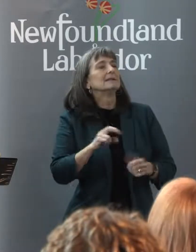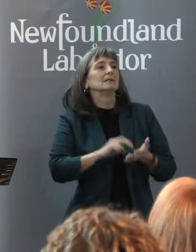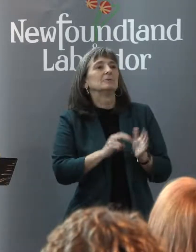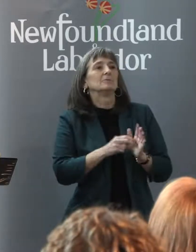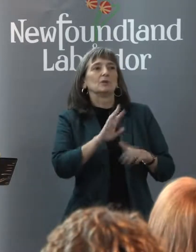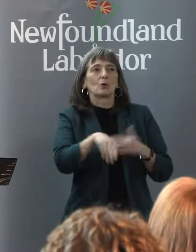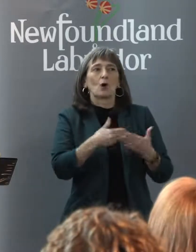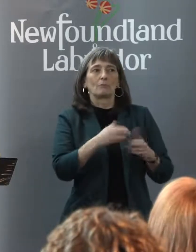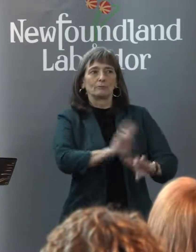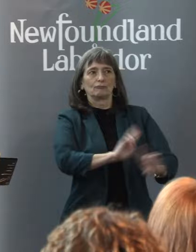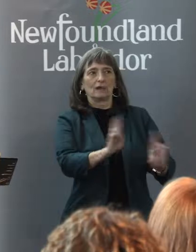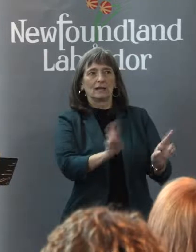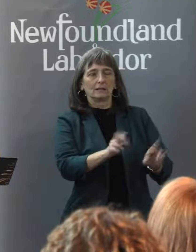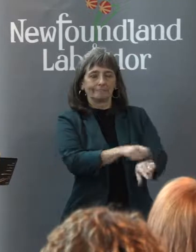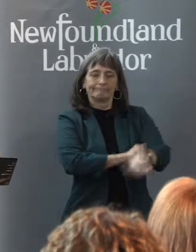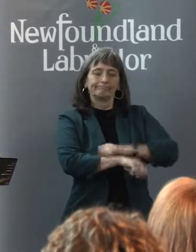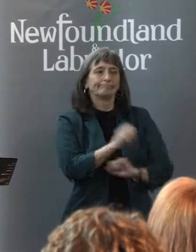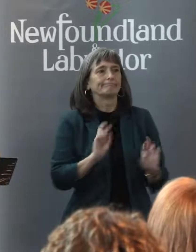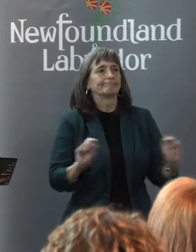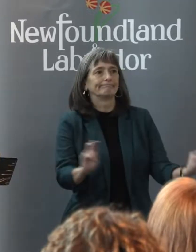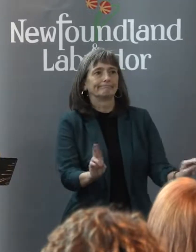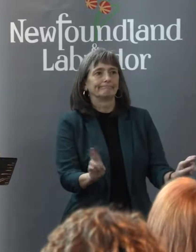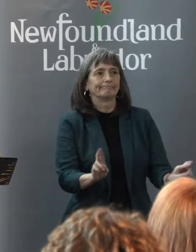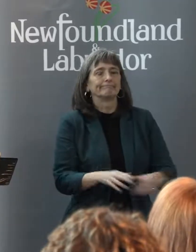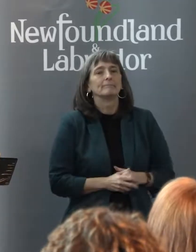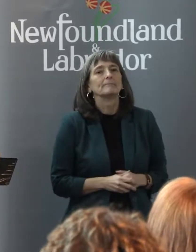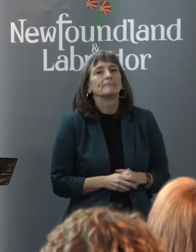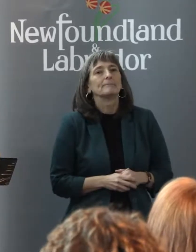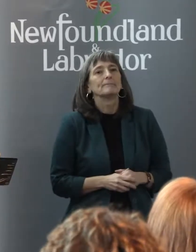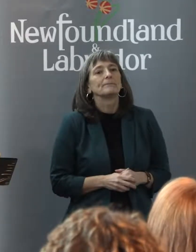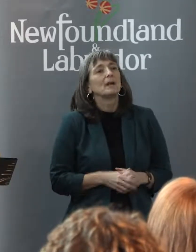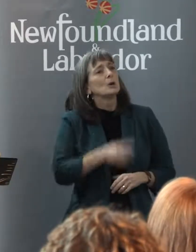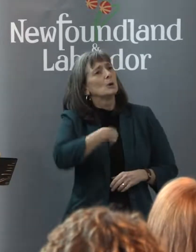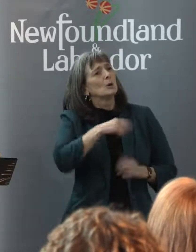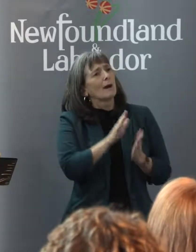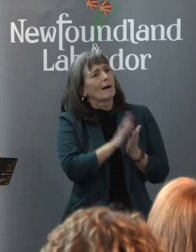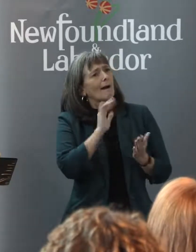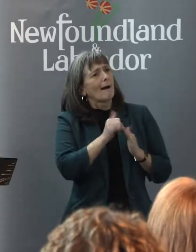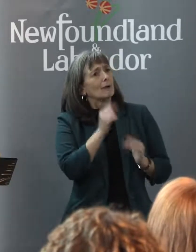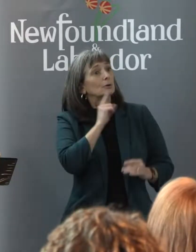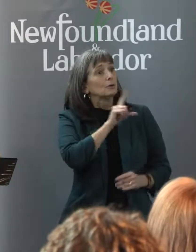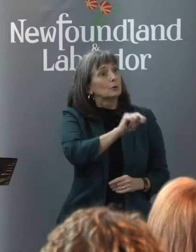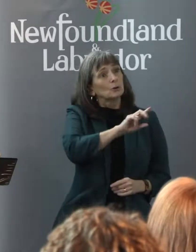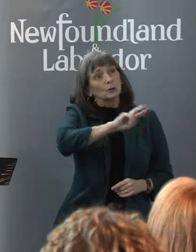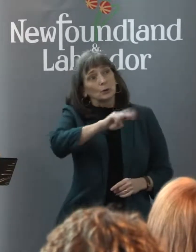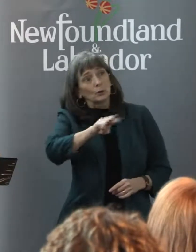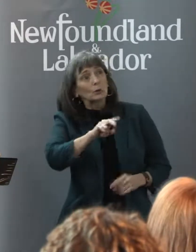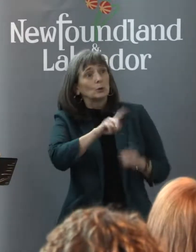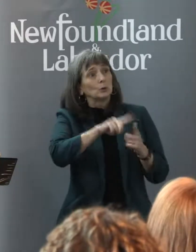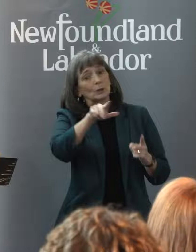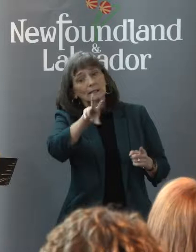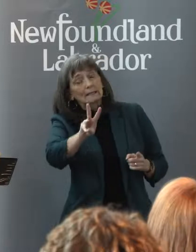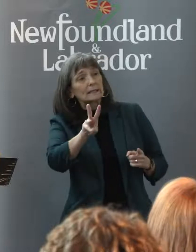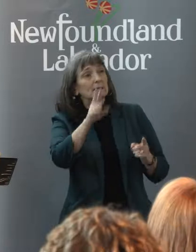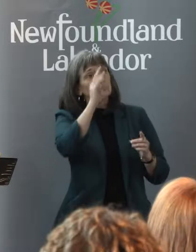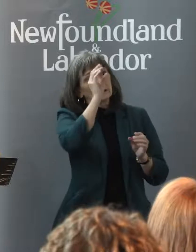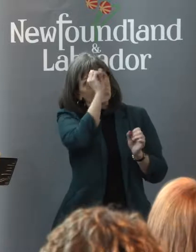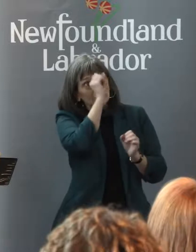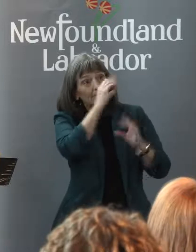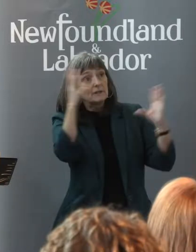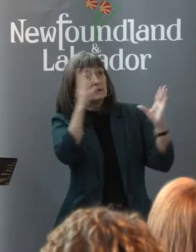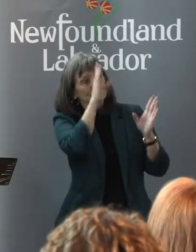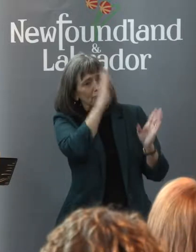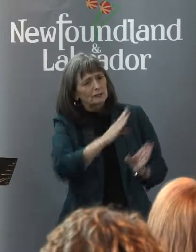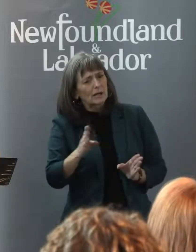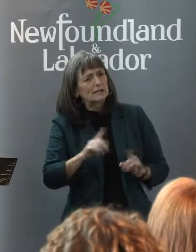an all-hands-on-deck approach. You may ask, how is the 2022-2026 vision and strategy different